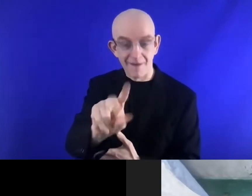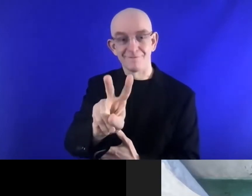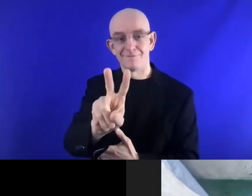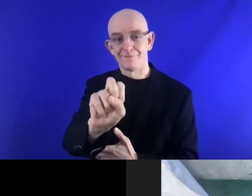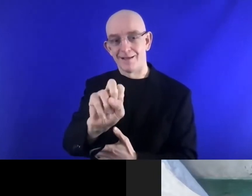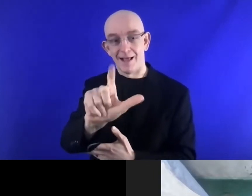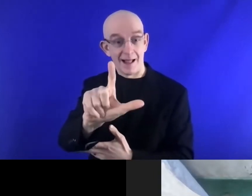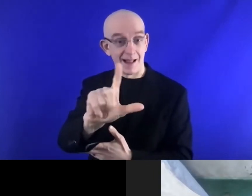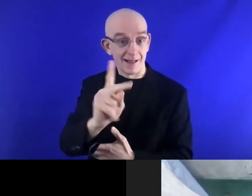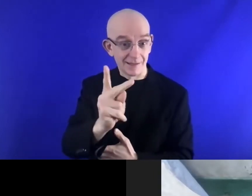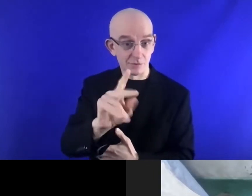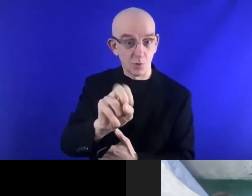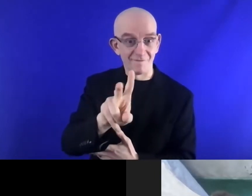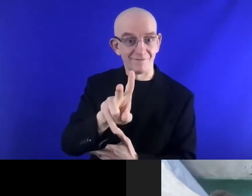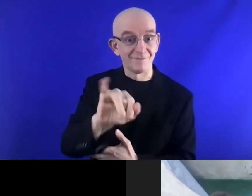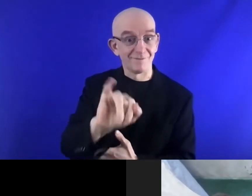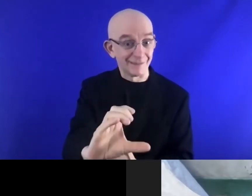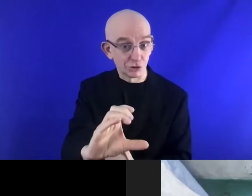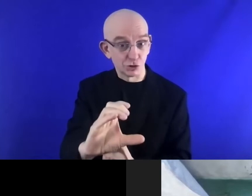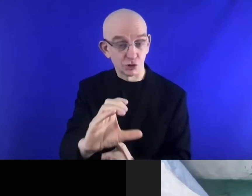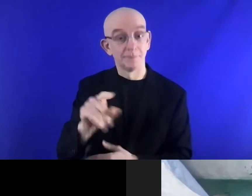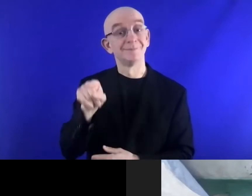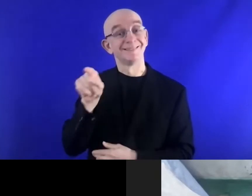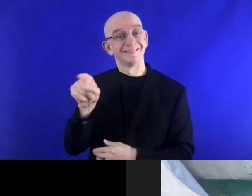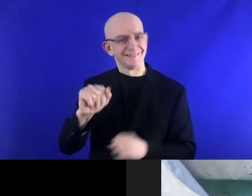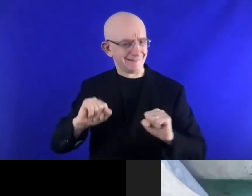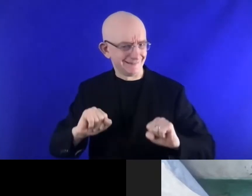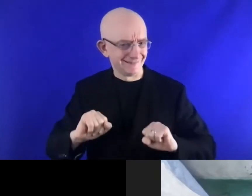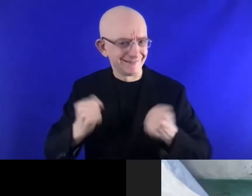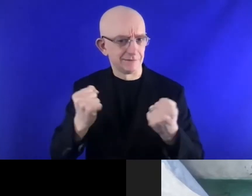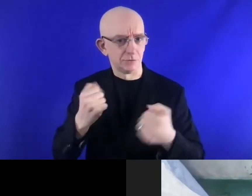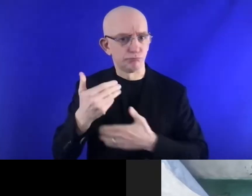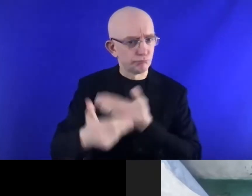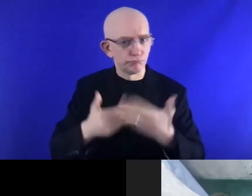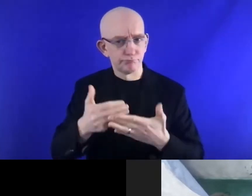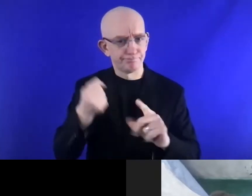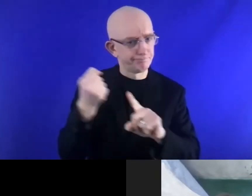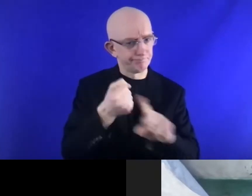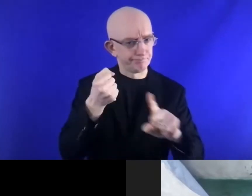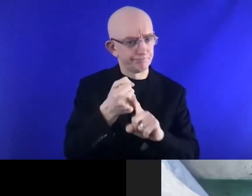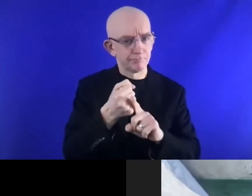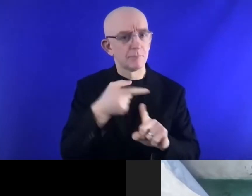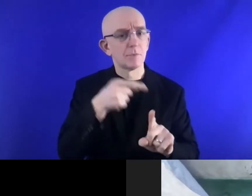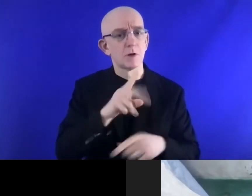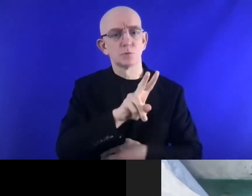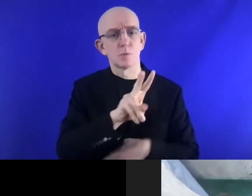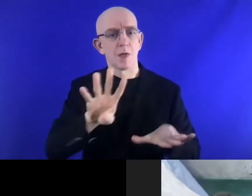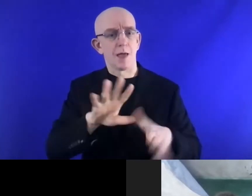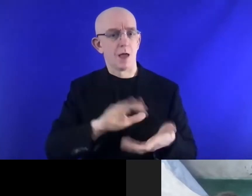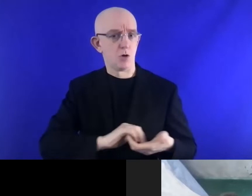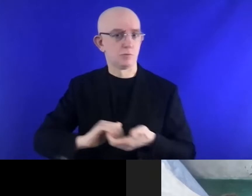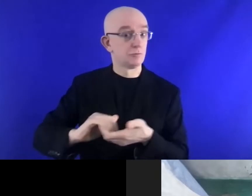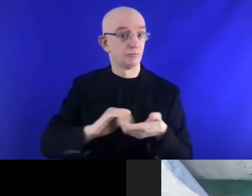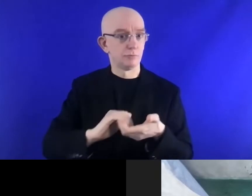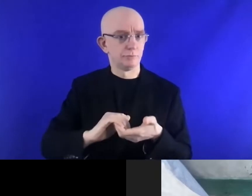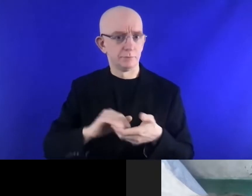guarantee accessibility in her country and the application and full implementation of the UN Convention on the Rights of